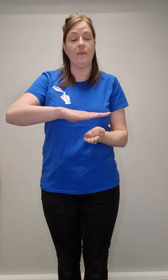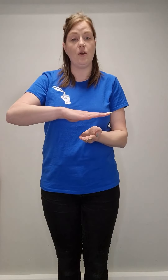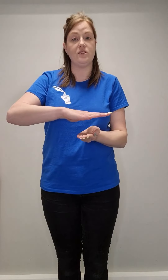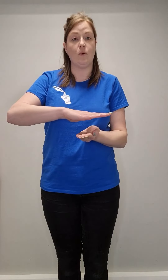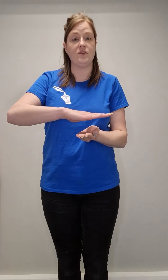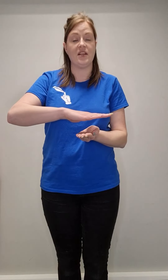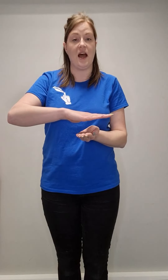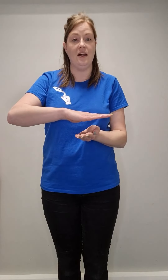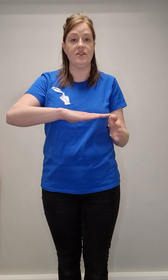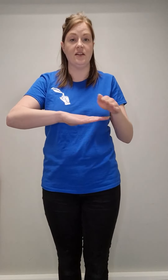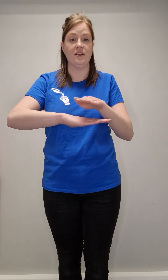below supporting hand.